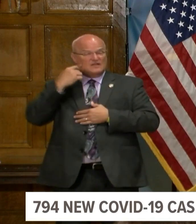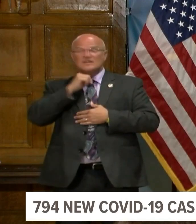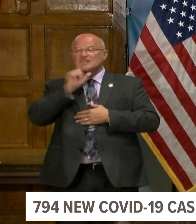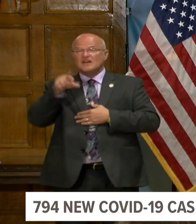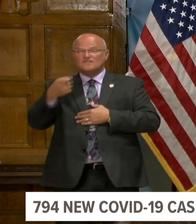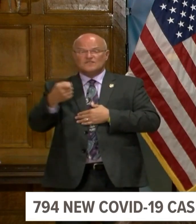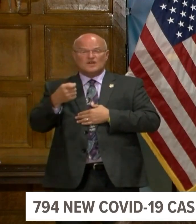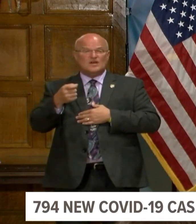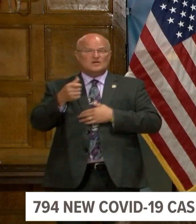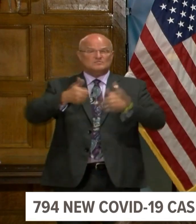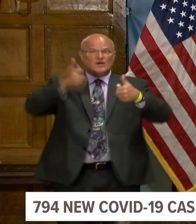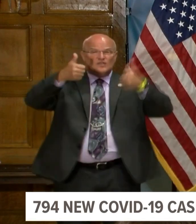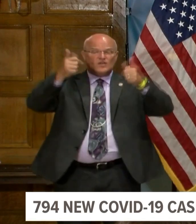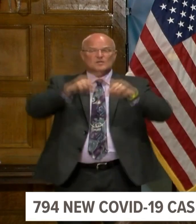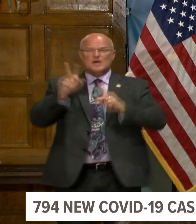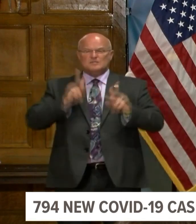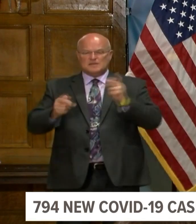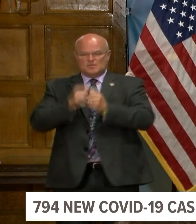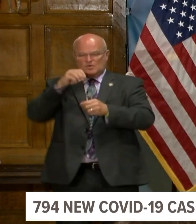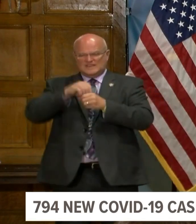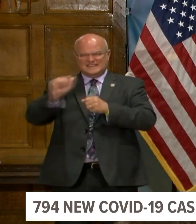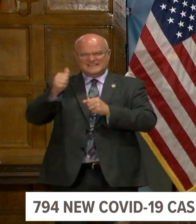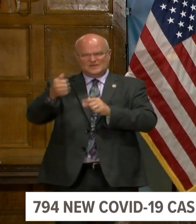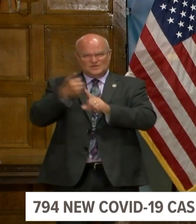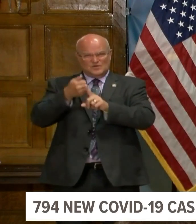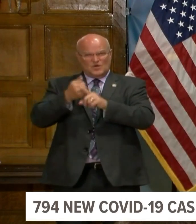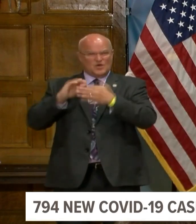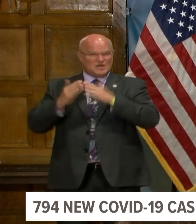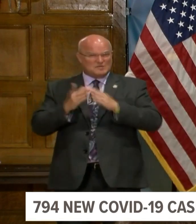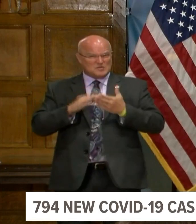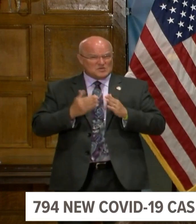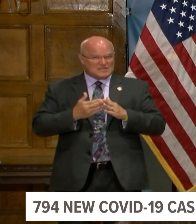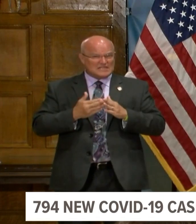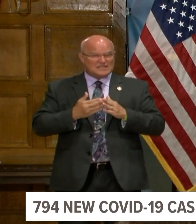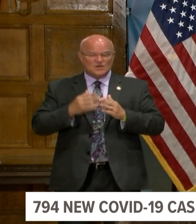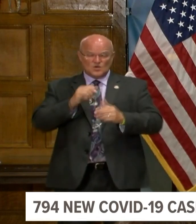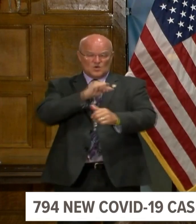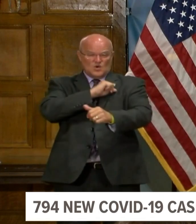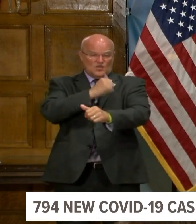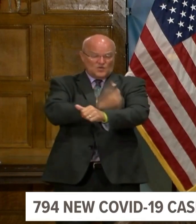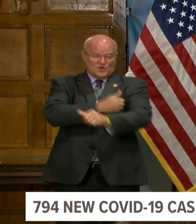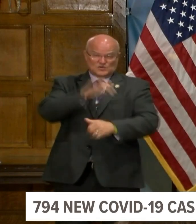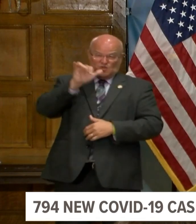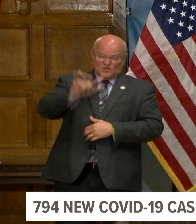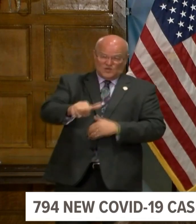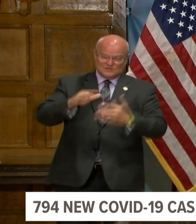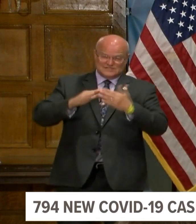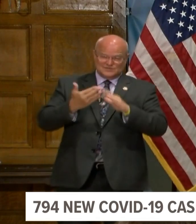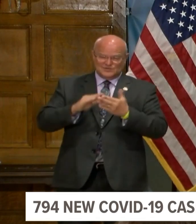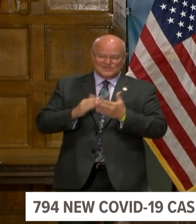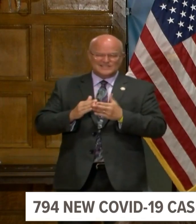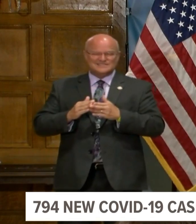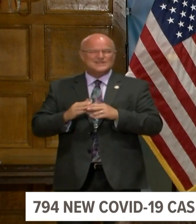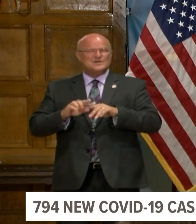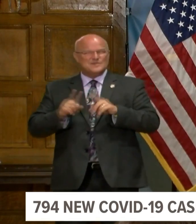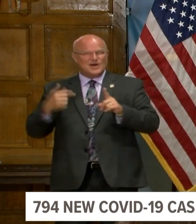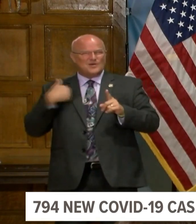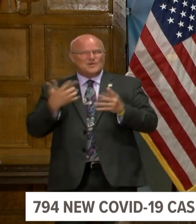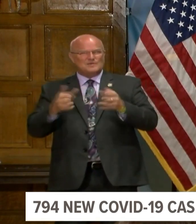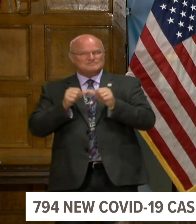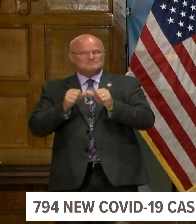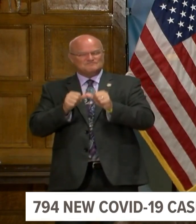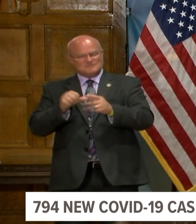just from authorities, but from people within their own community who are authorities in those communities. And so we want to continue